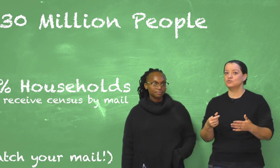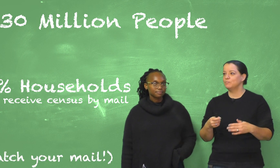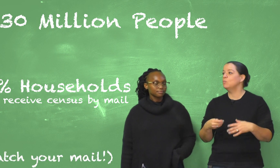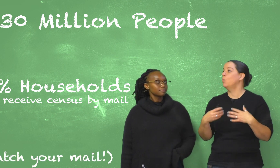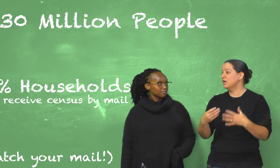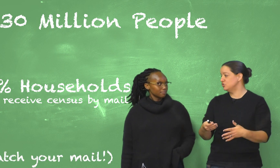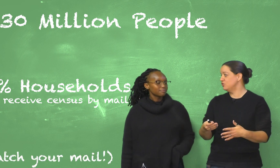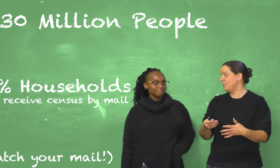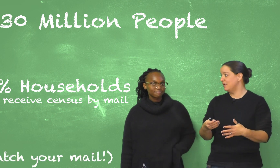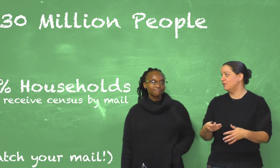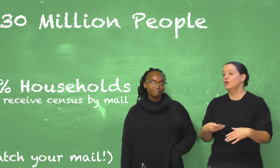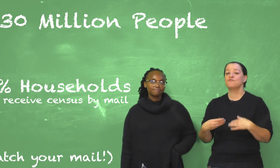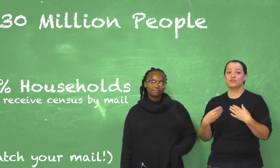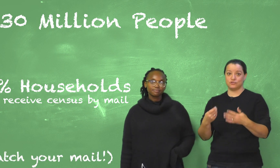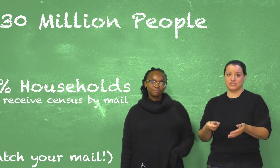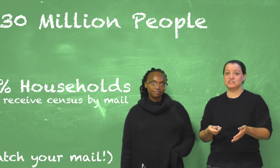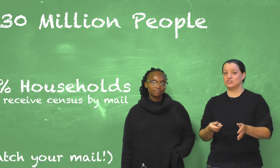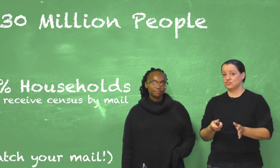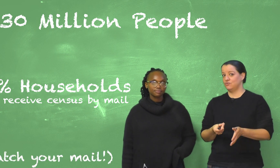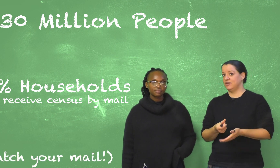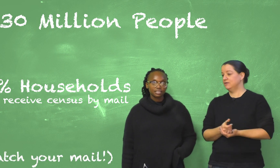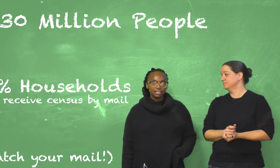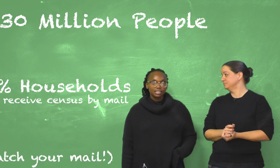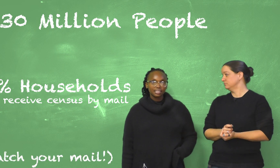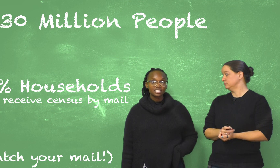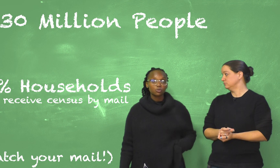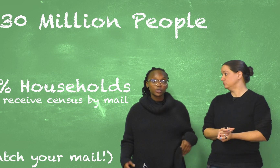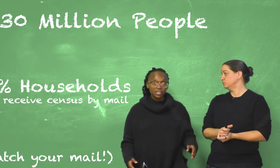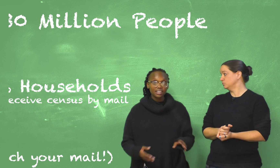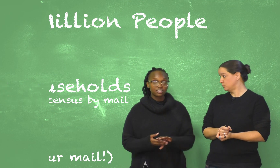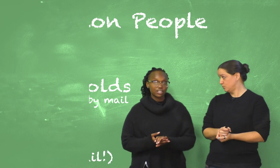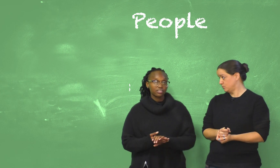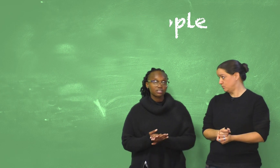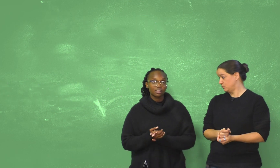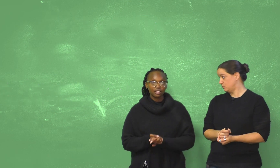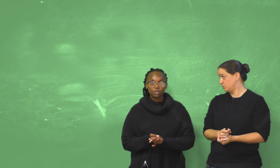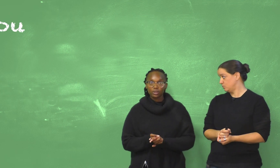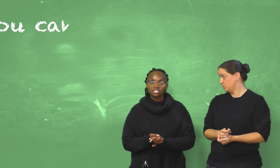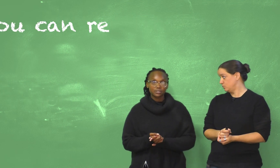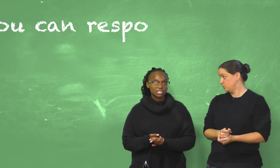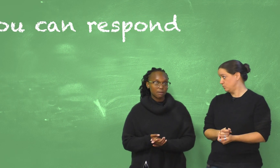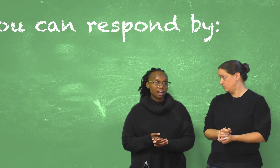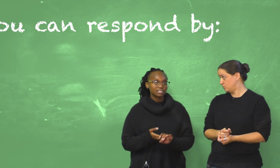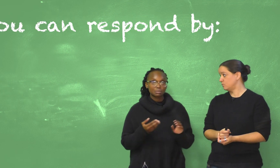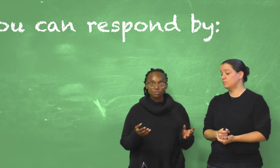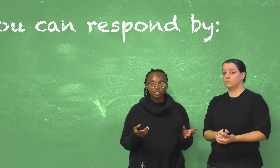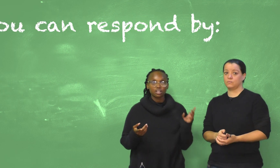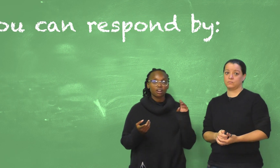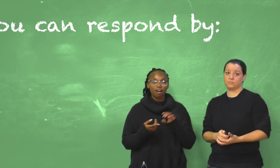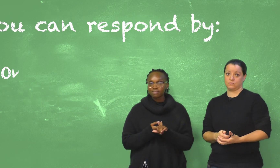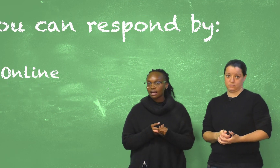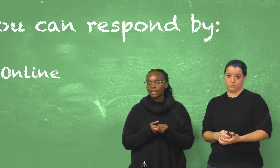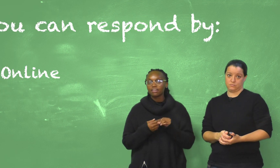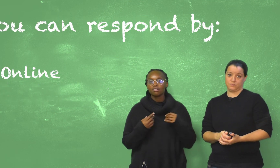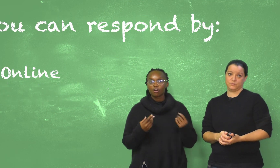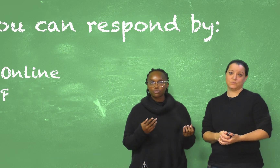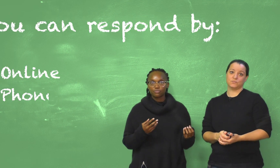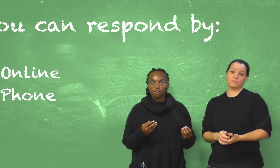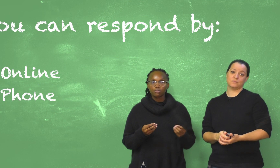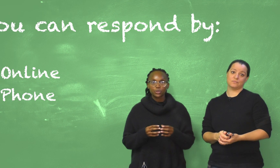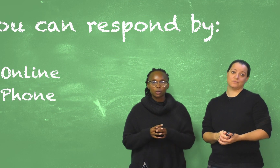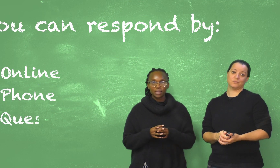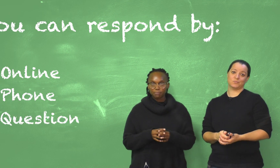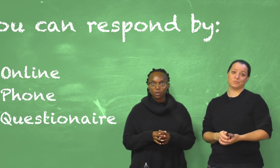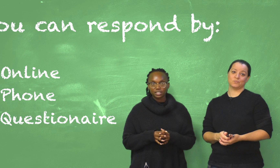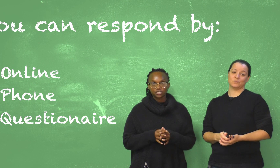95% of households should be watching their mail for their census survey. Yeah, so when you get that survey, there's a lot of good ways to respond, some of which are online, over